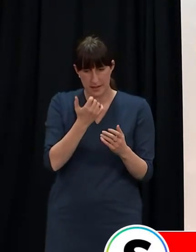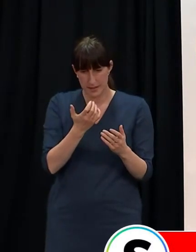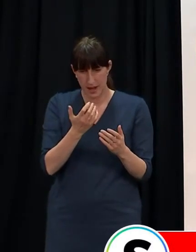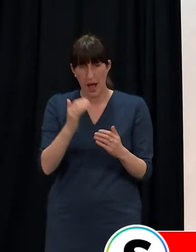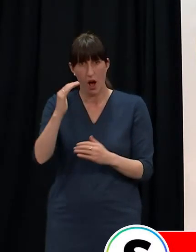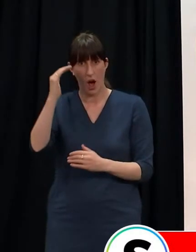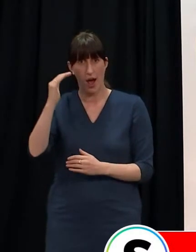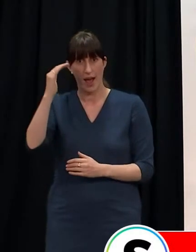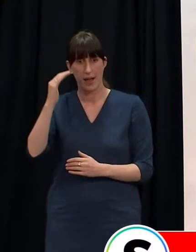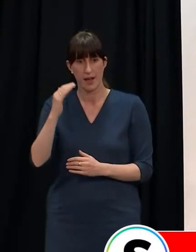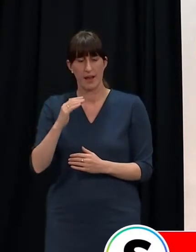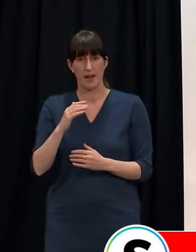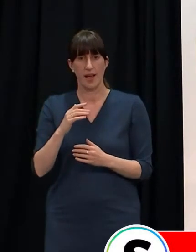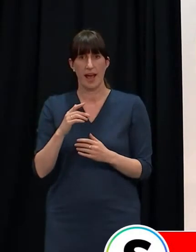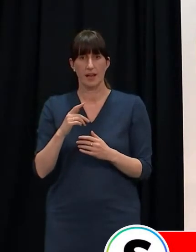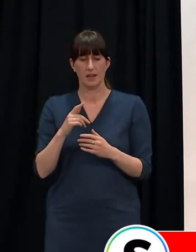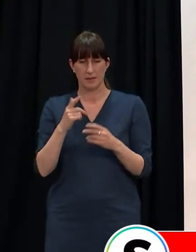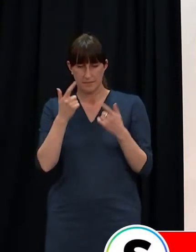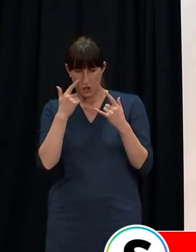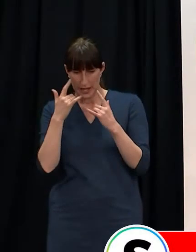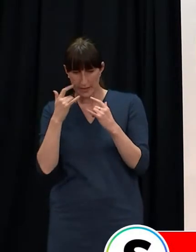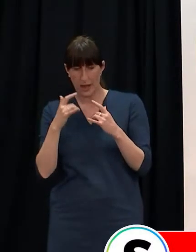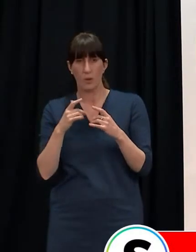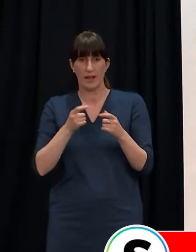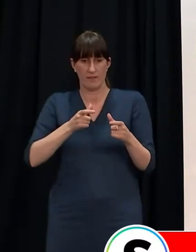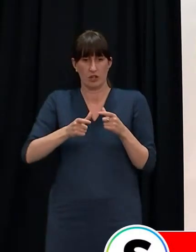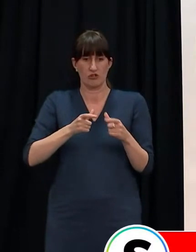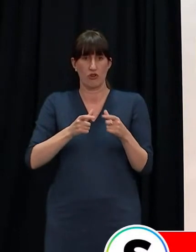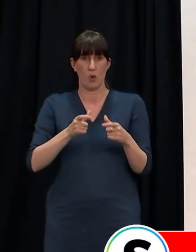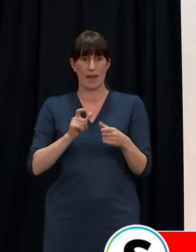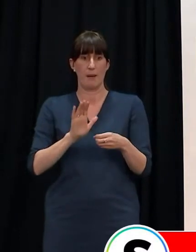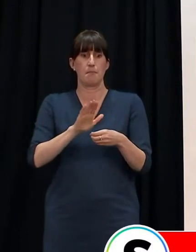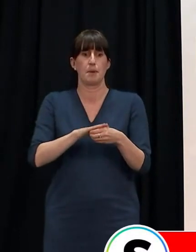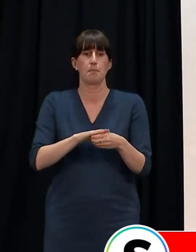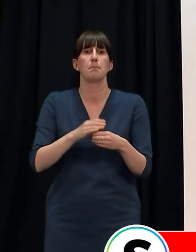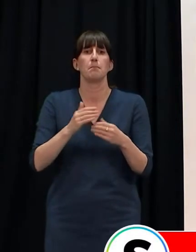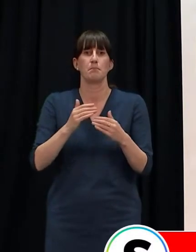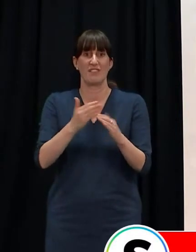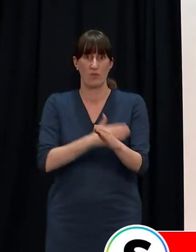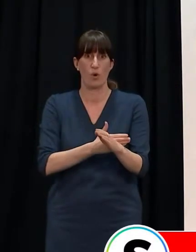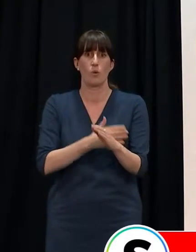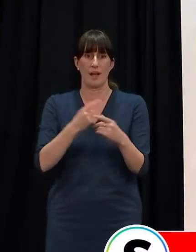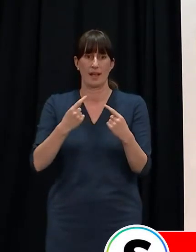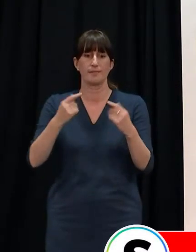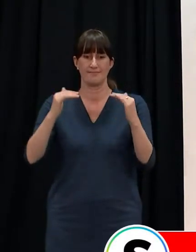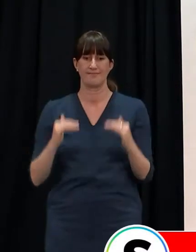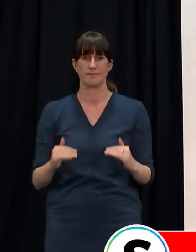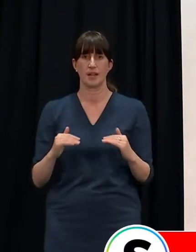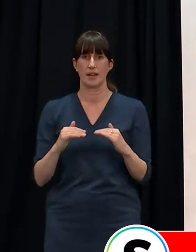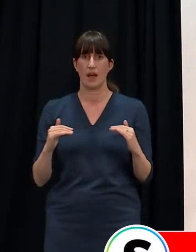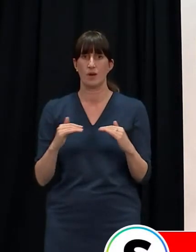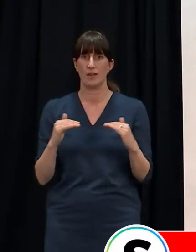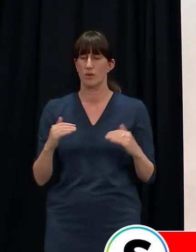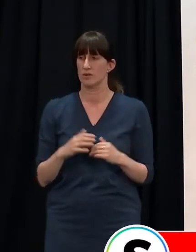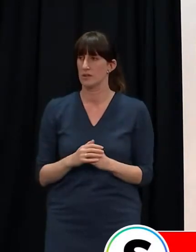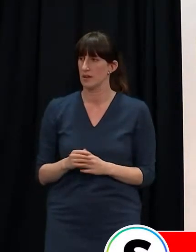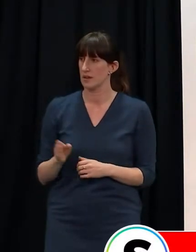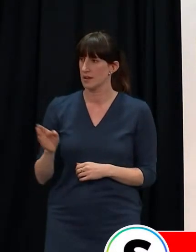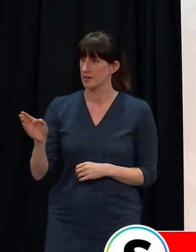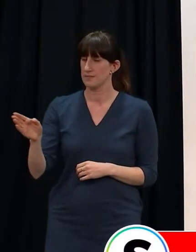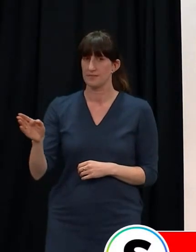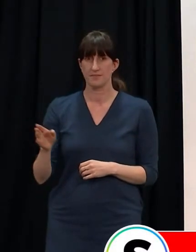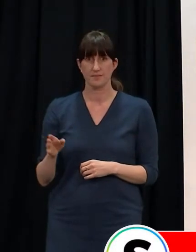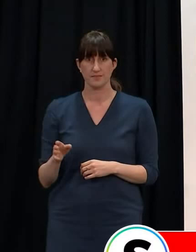fully controlled as we go back down through the alert levels. Ben. Many countries in the Northern Hemisphere are about to head